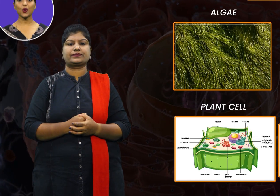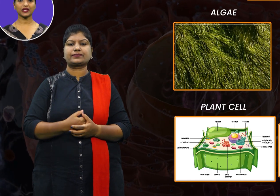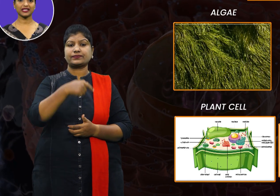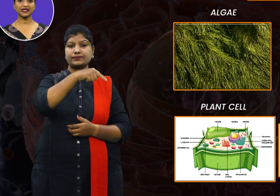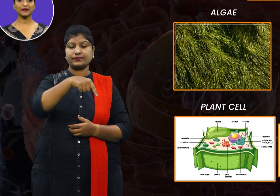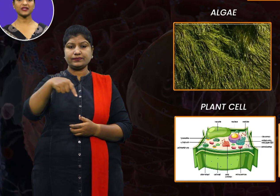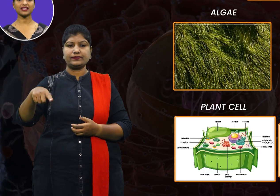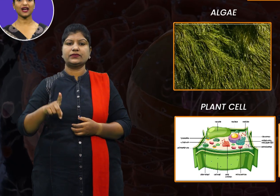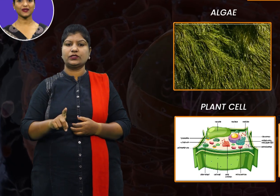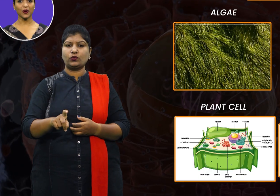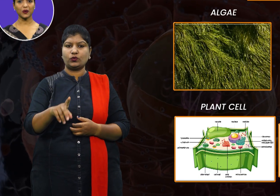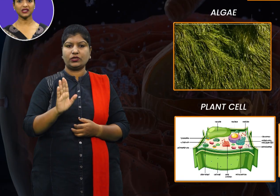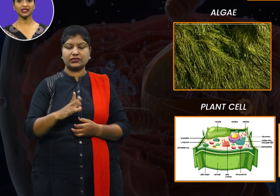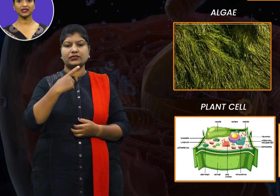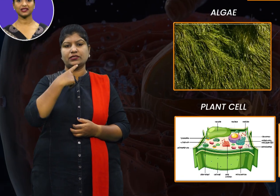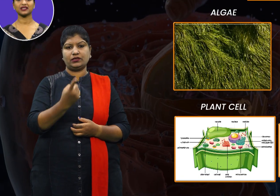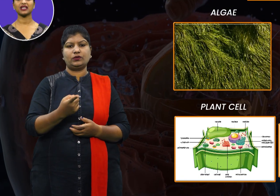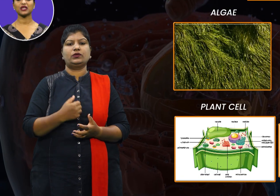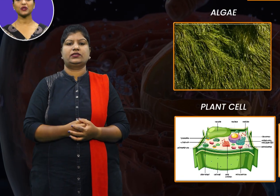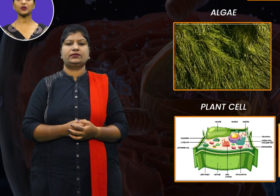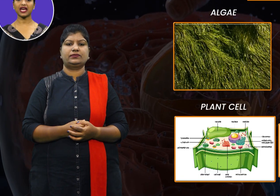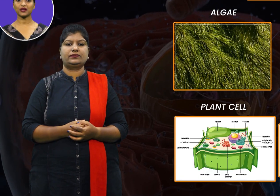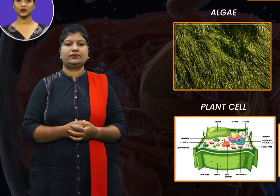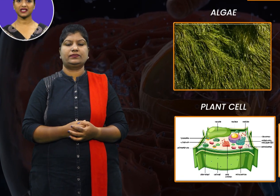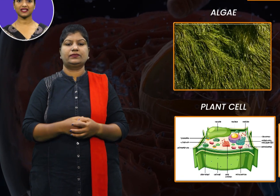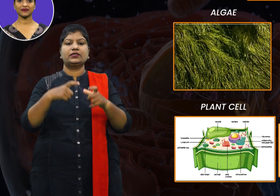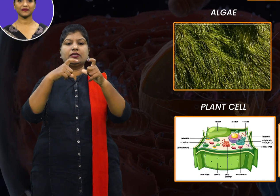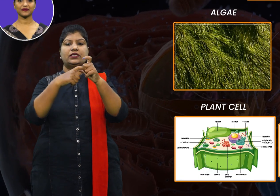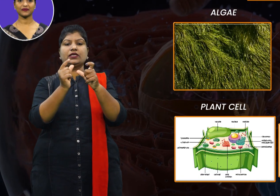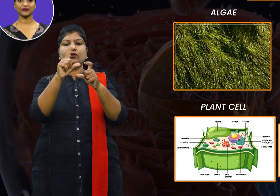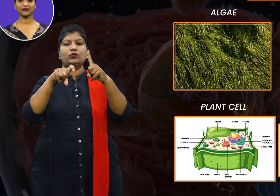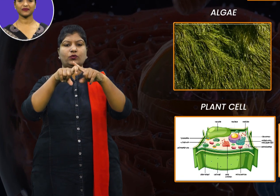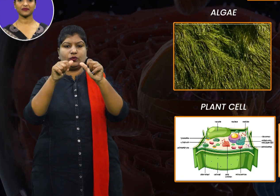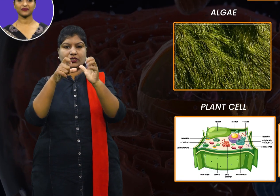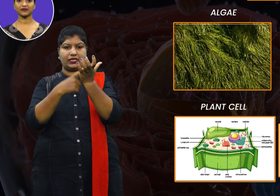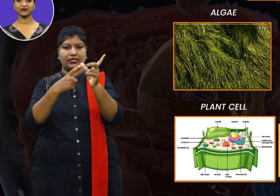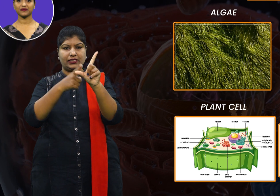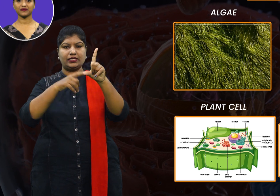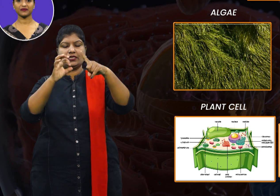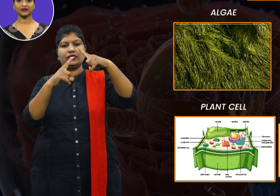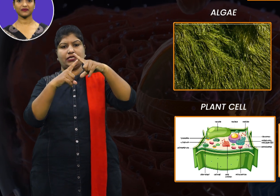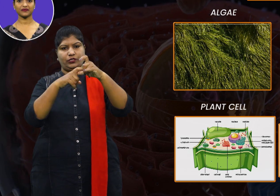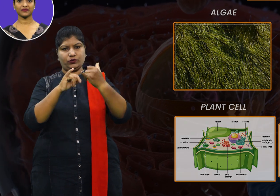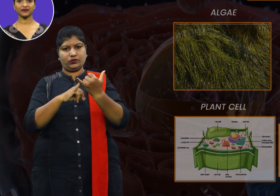These organisms are called eukaryotes.